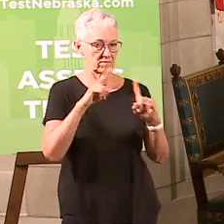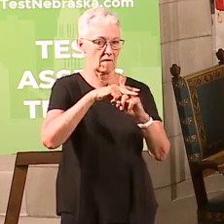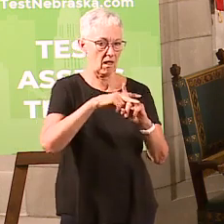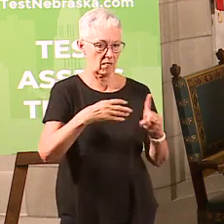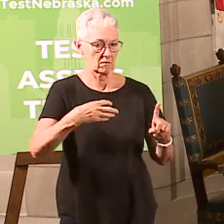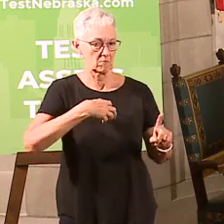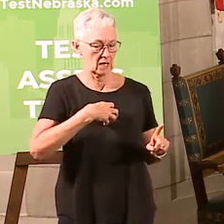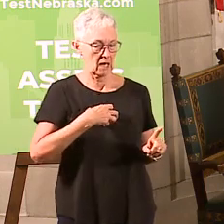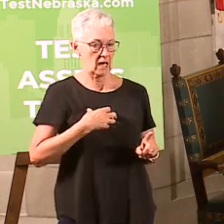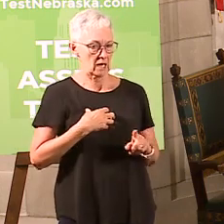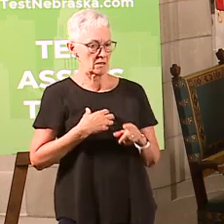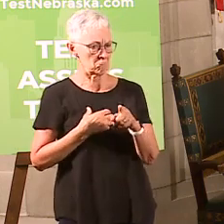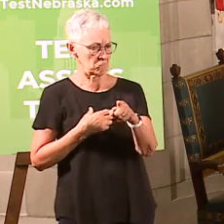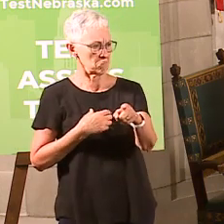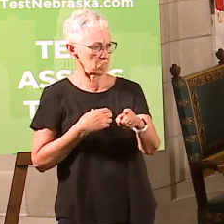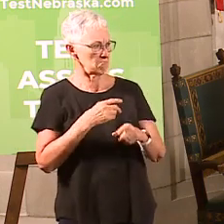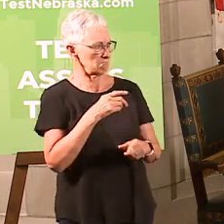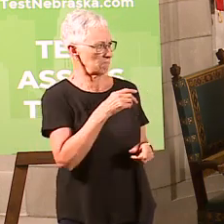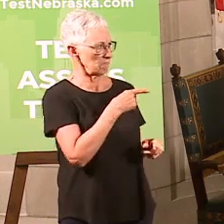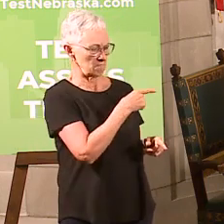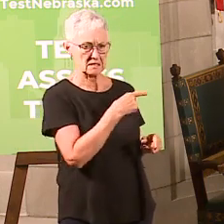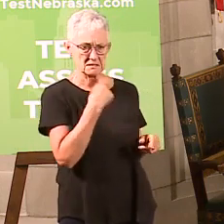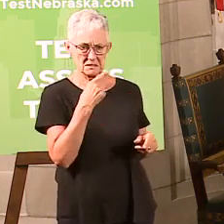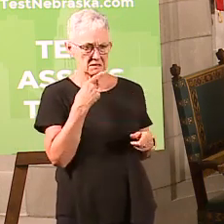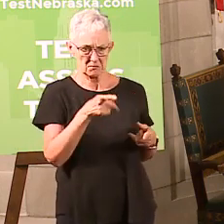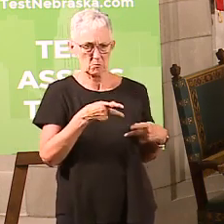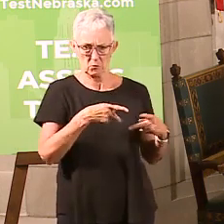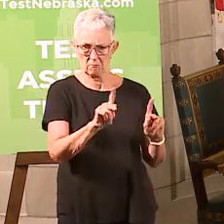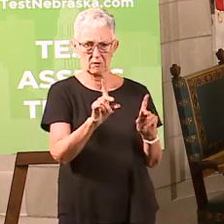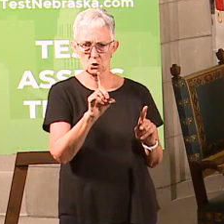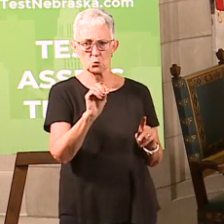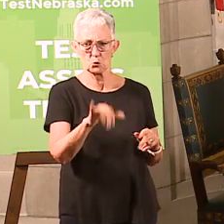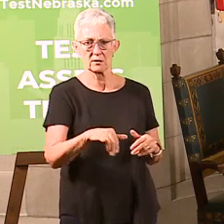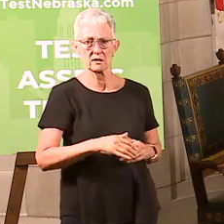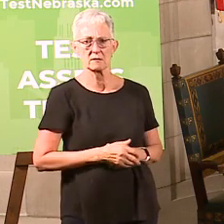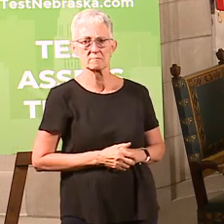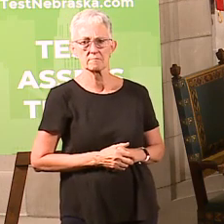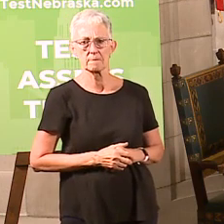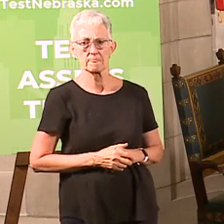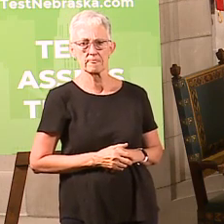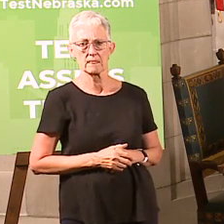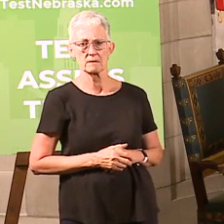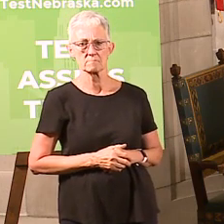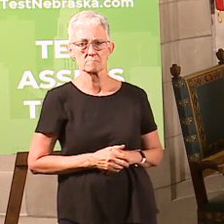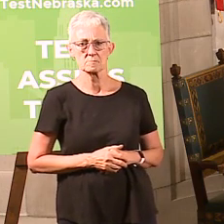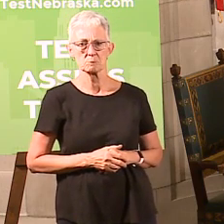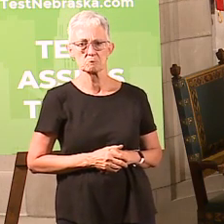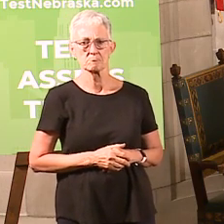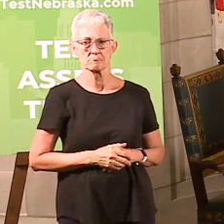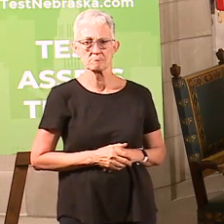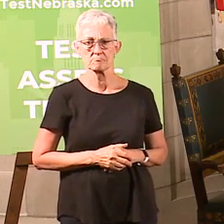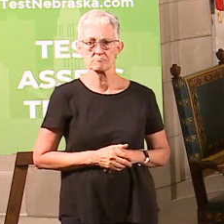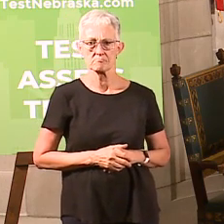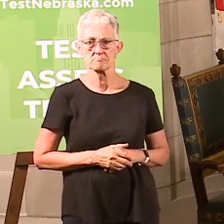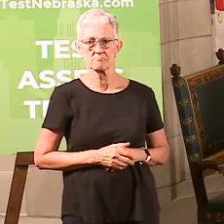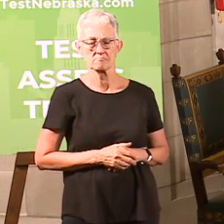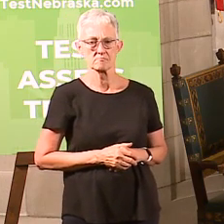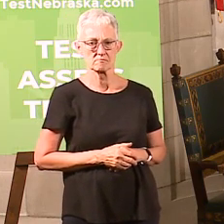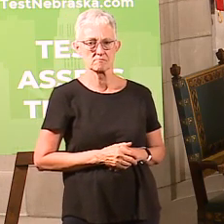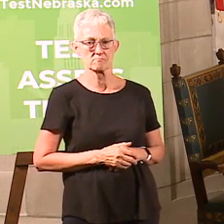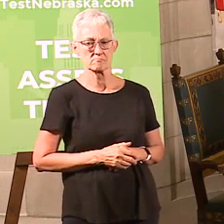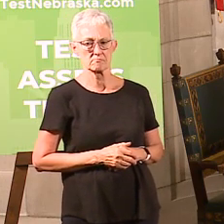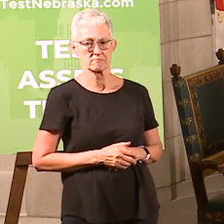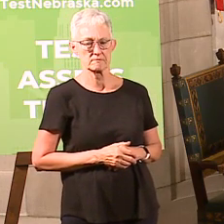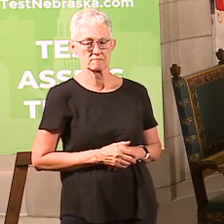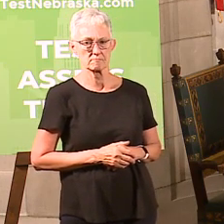Yeah. Where would you say Nebraska is at on the coronavirus curve? Should people be